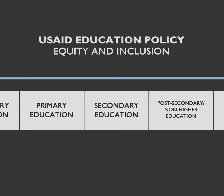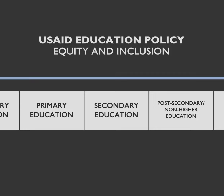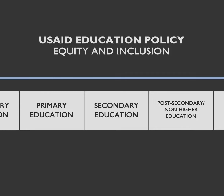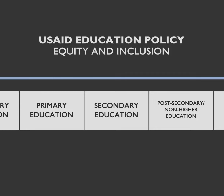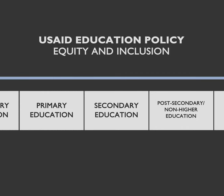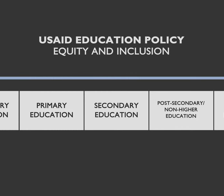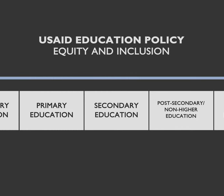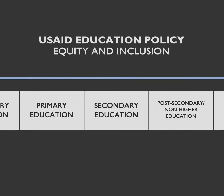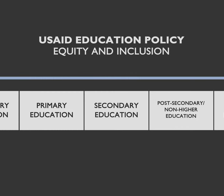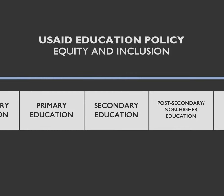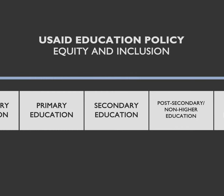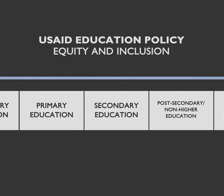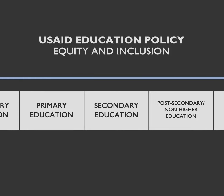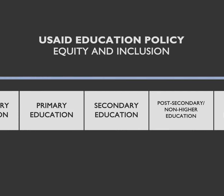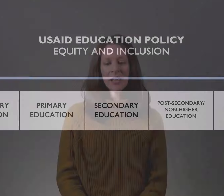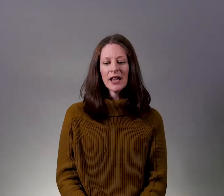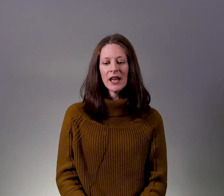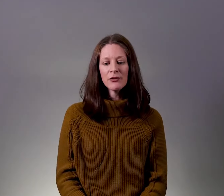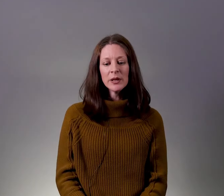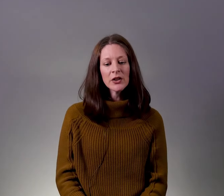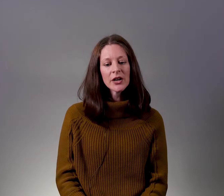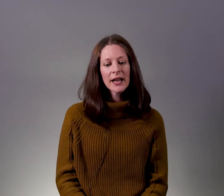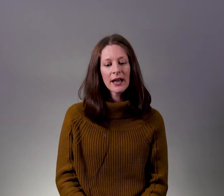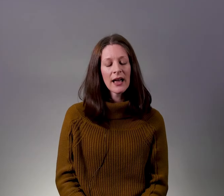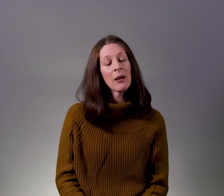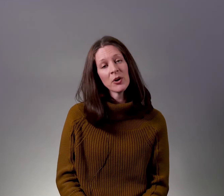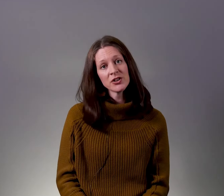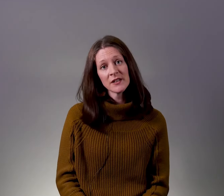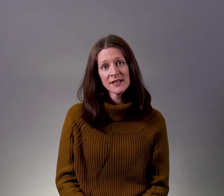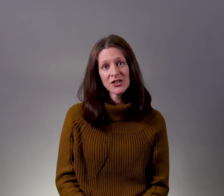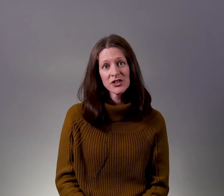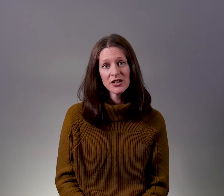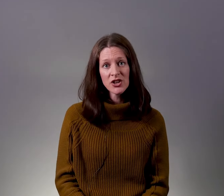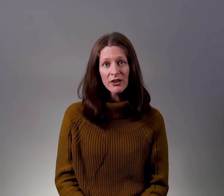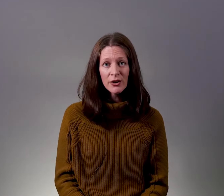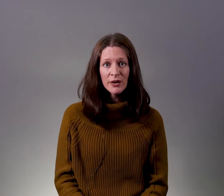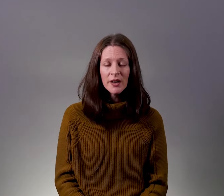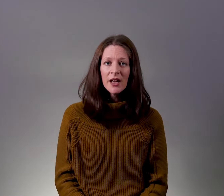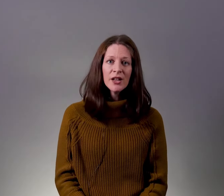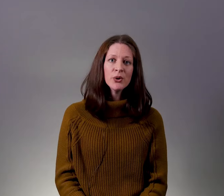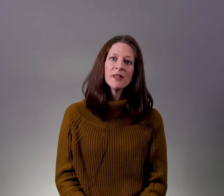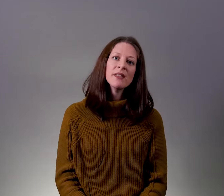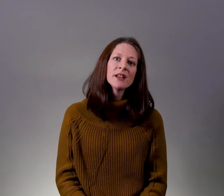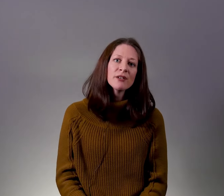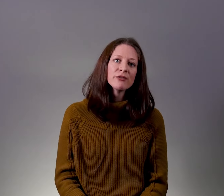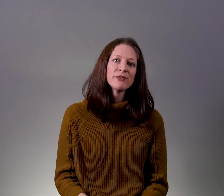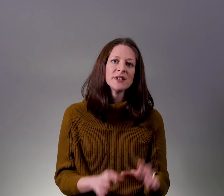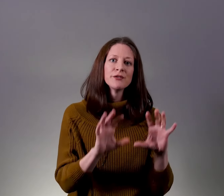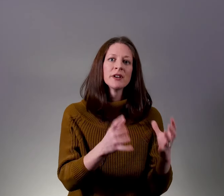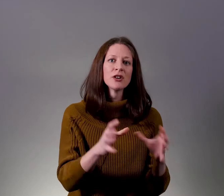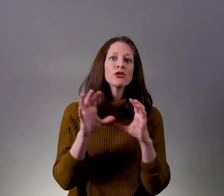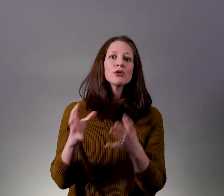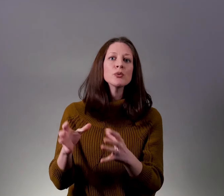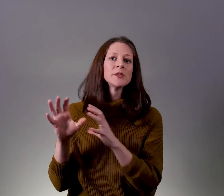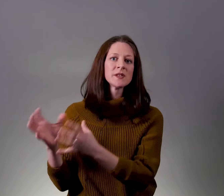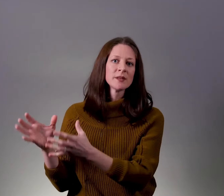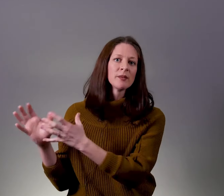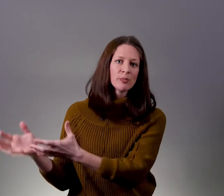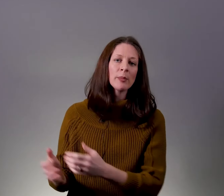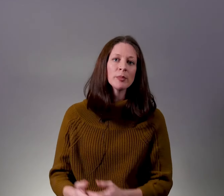through tertiary programming. If we look at marginalization in general, you can think of different groups, probably,